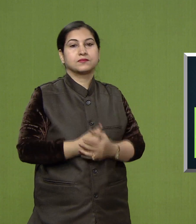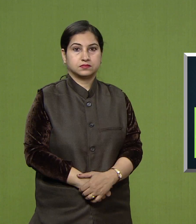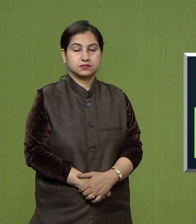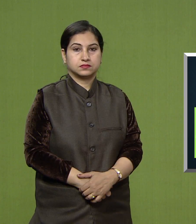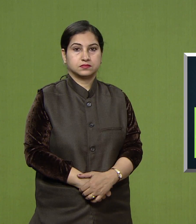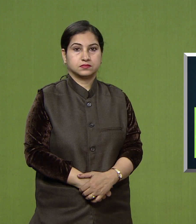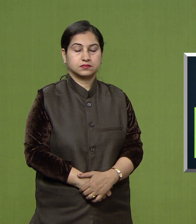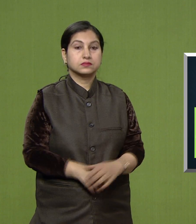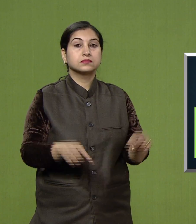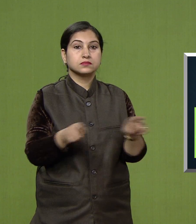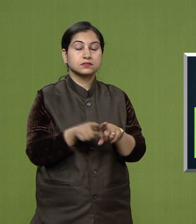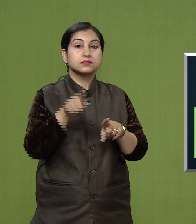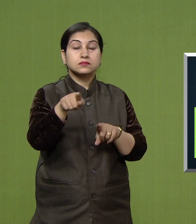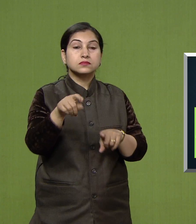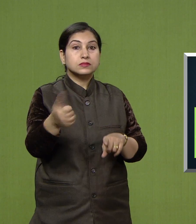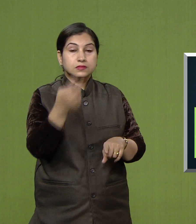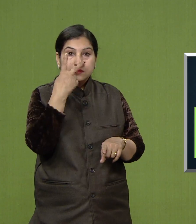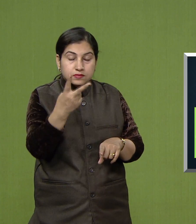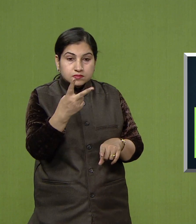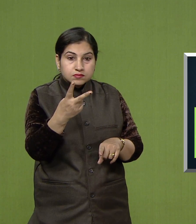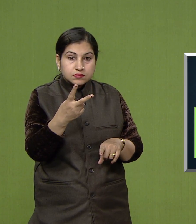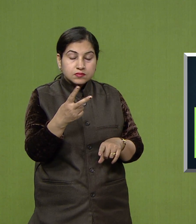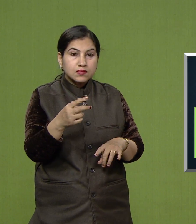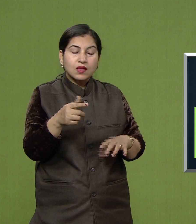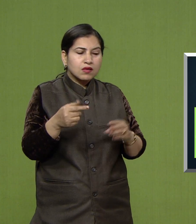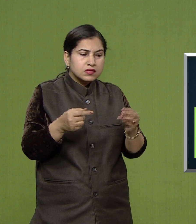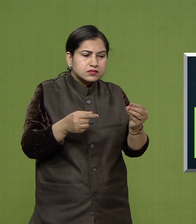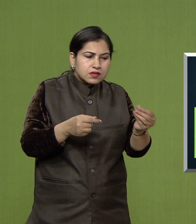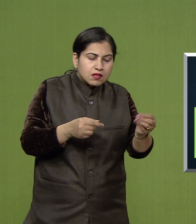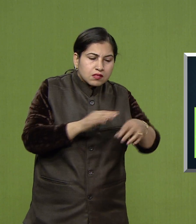You can also recognize stains by feel or touch.